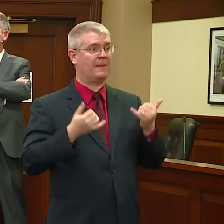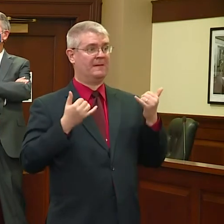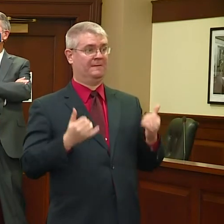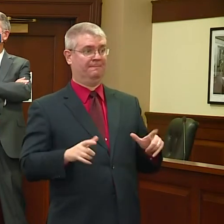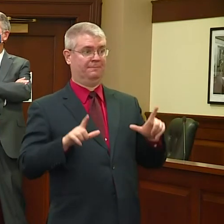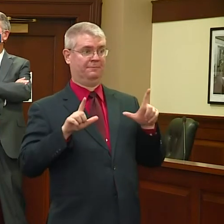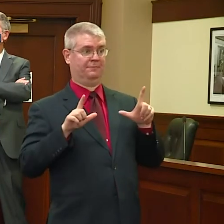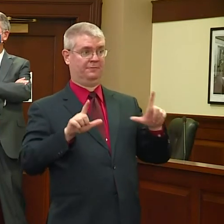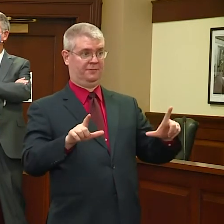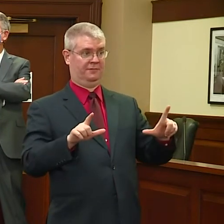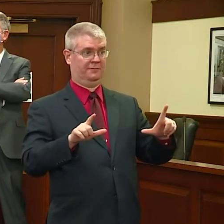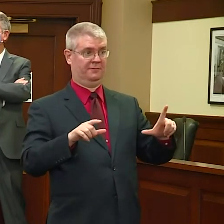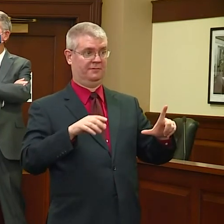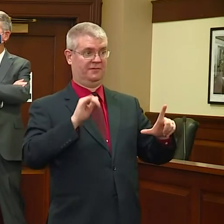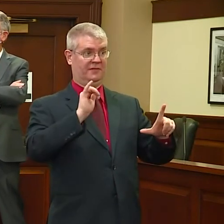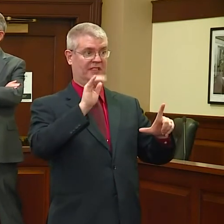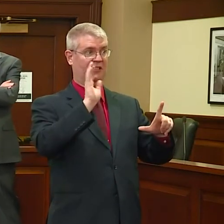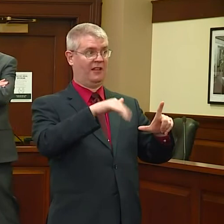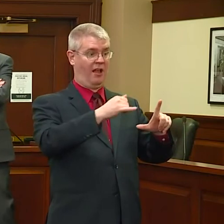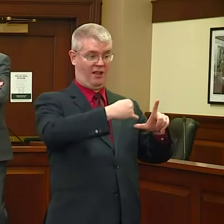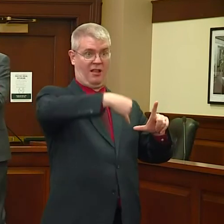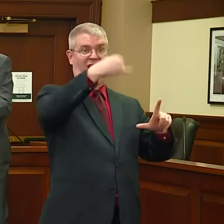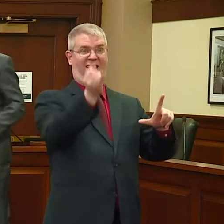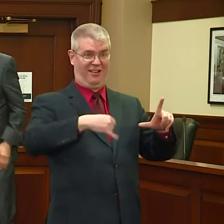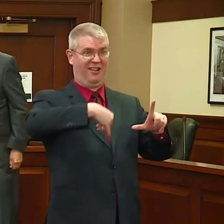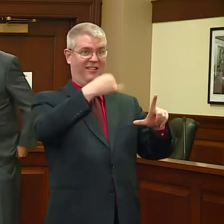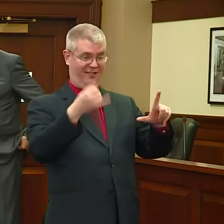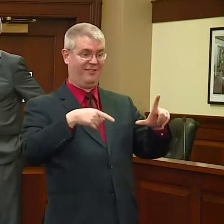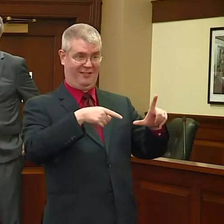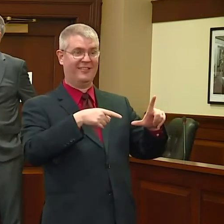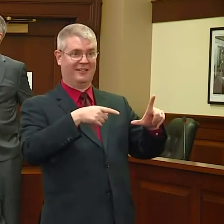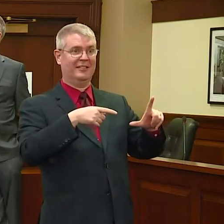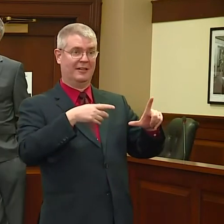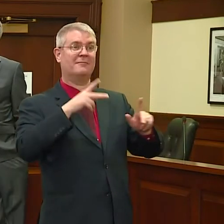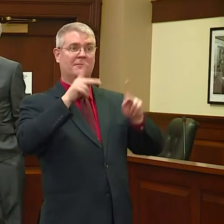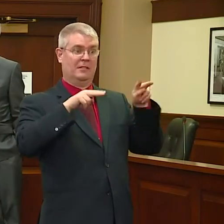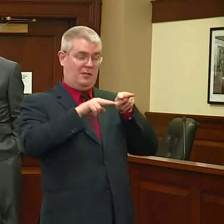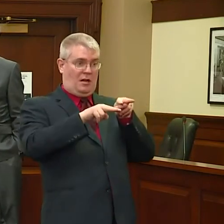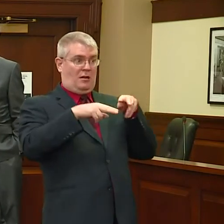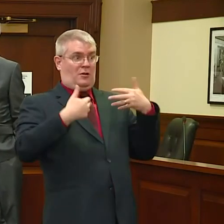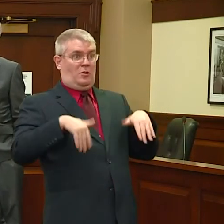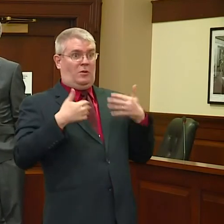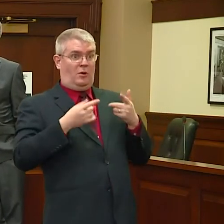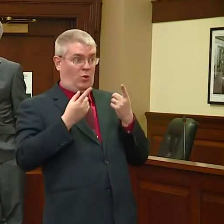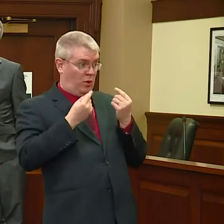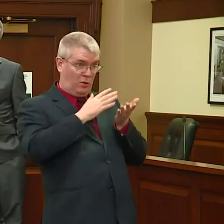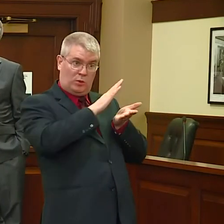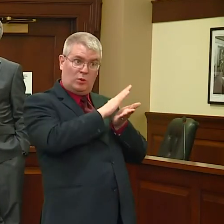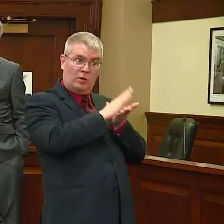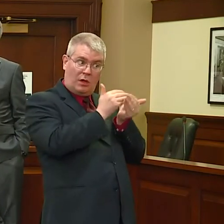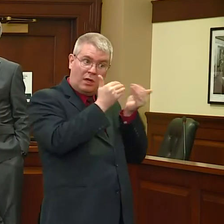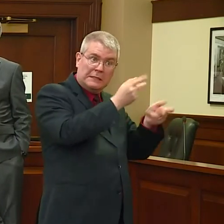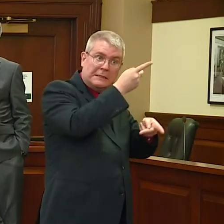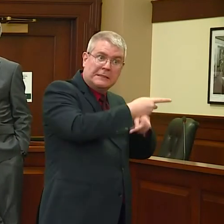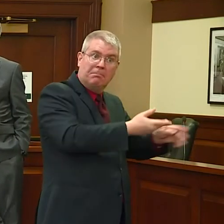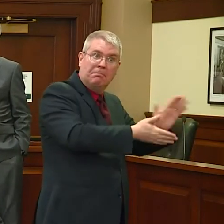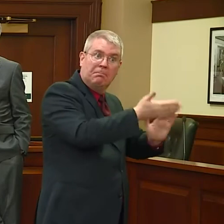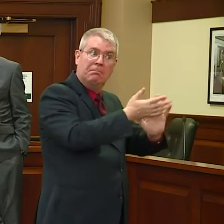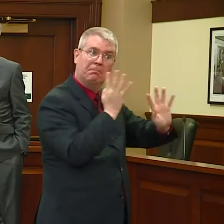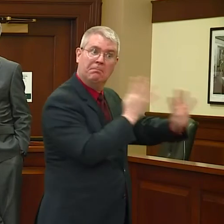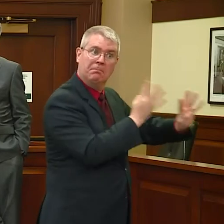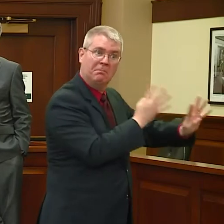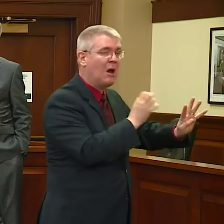school openings and reopenings. How is that impacting our communities right now? And what you'll see here is